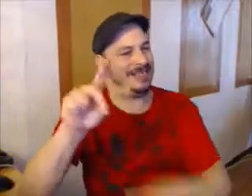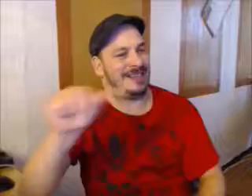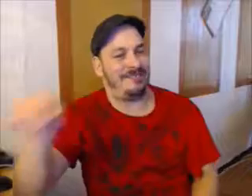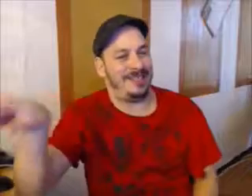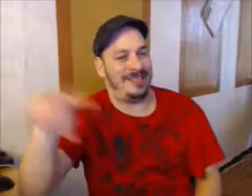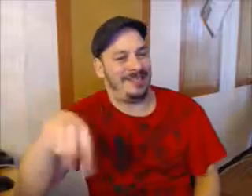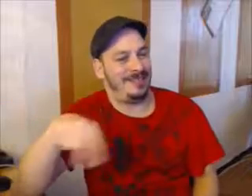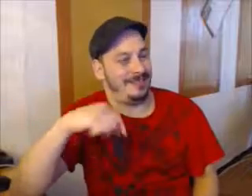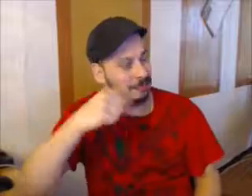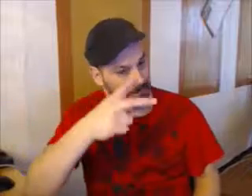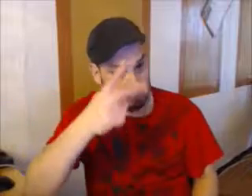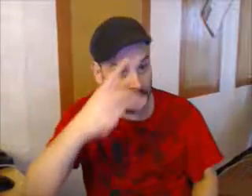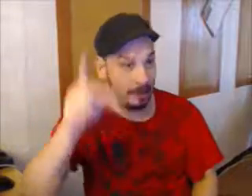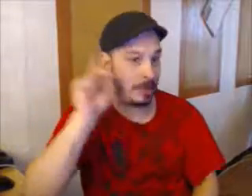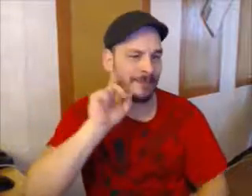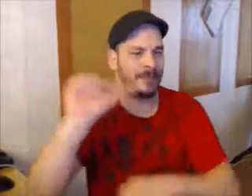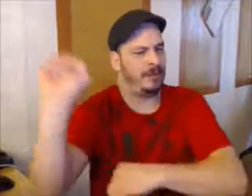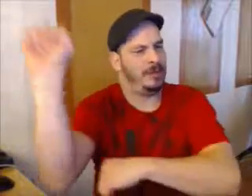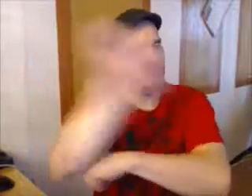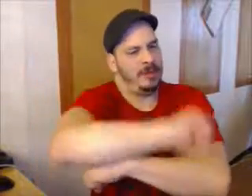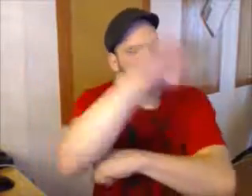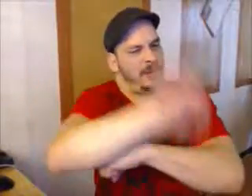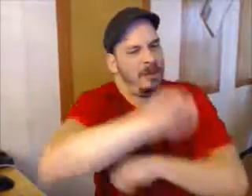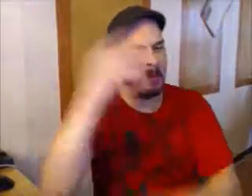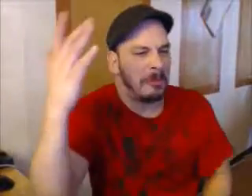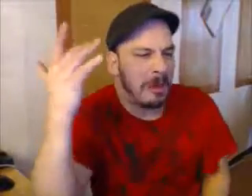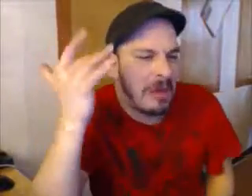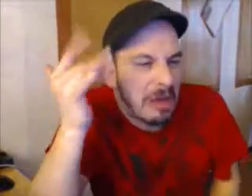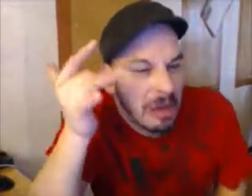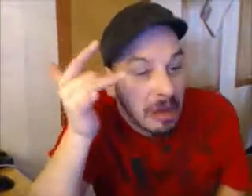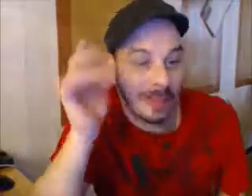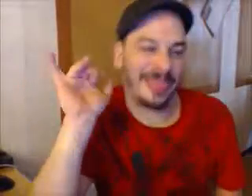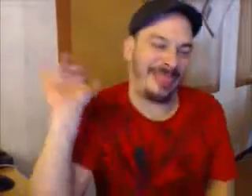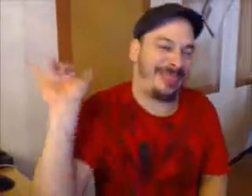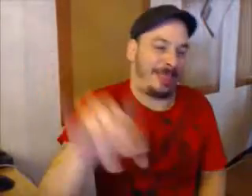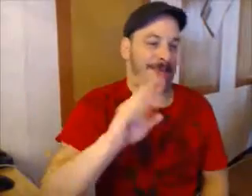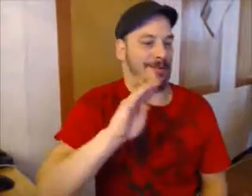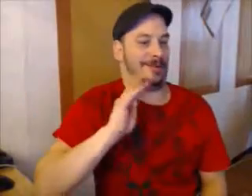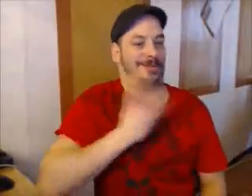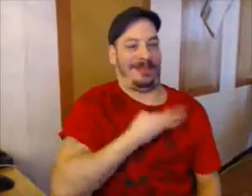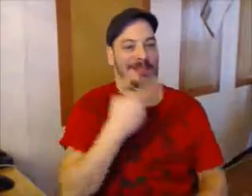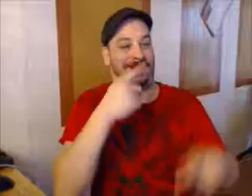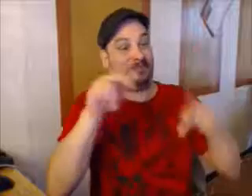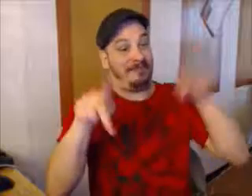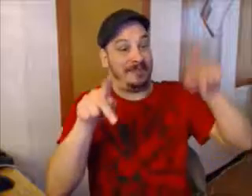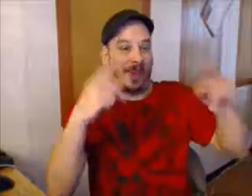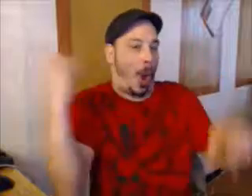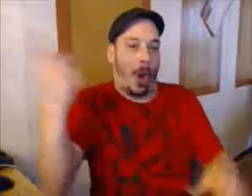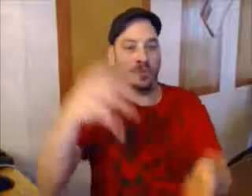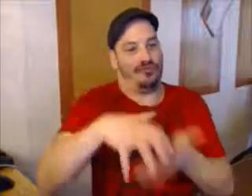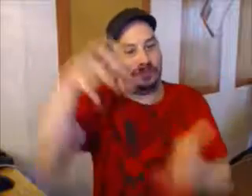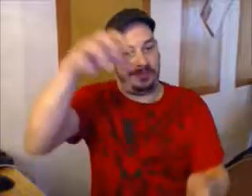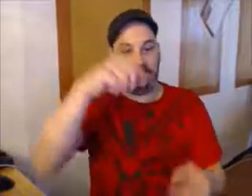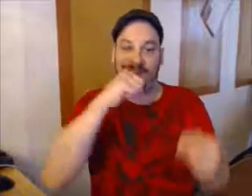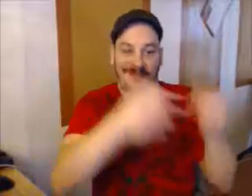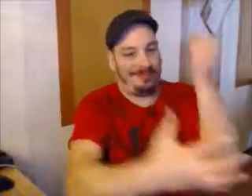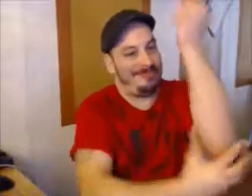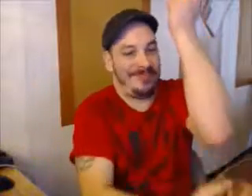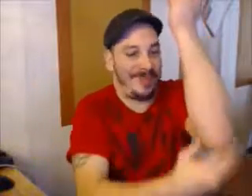1.62%. Both are used to treat menstrual testosterone. Androgel 1.62% is from the makers of the #1